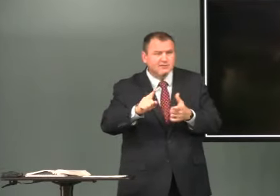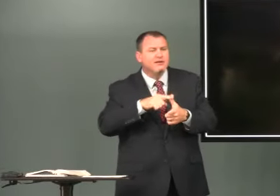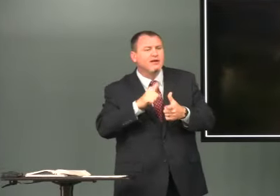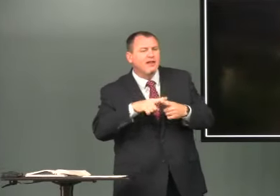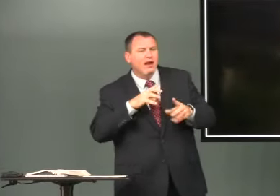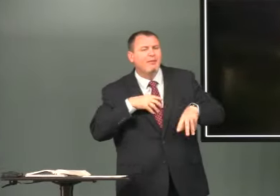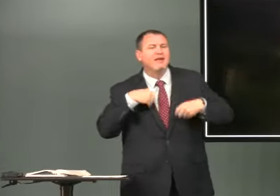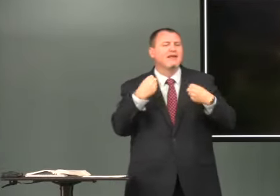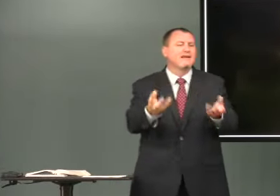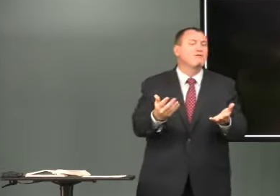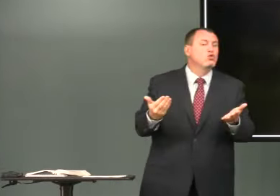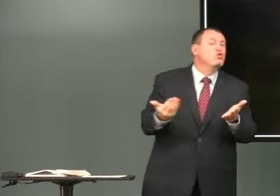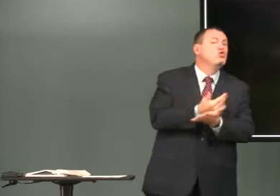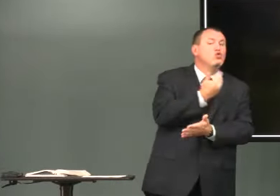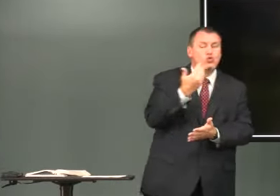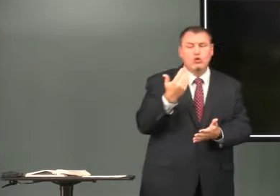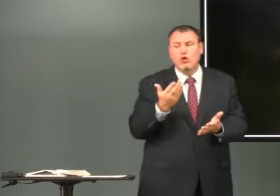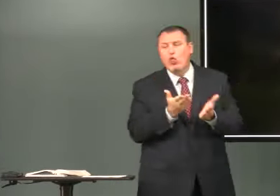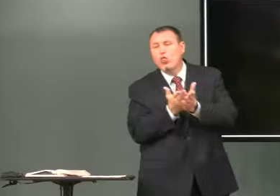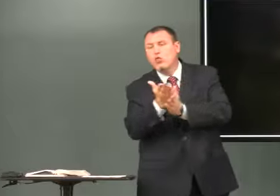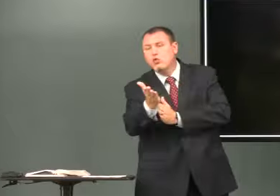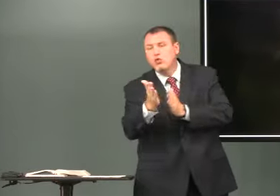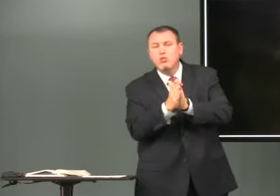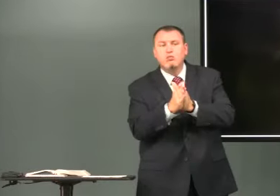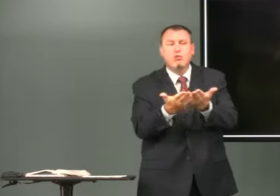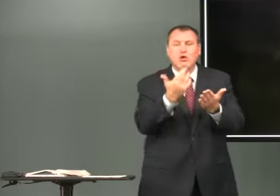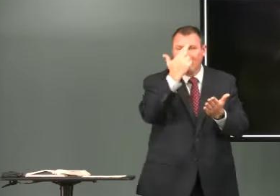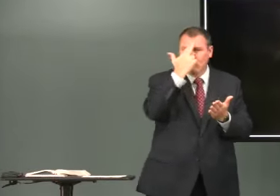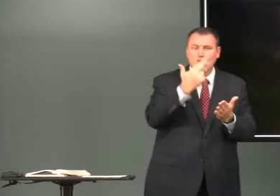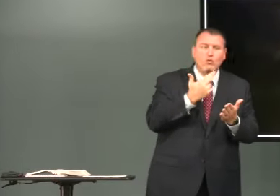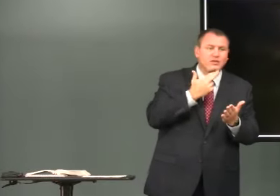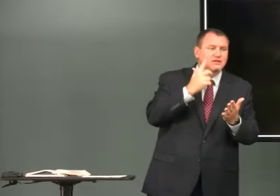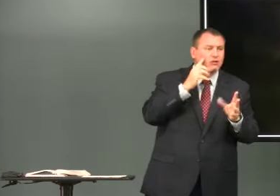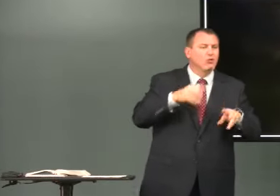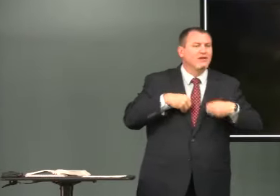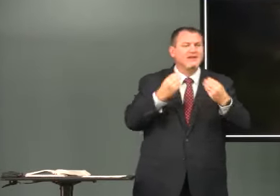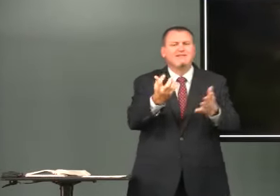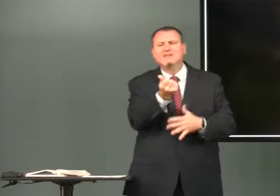so we're going to be practicing it for four and five weeks and then i'm going to give you a new one through the book of romans